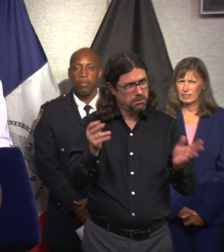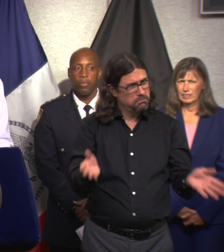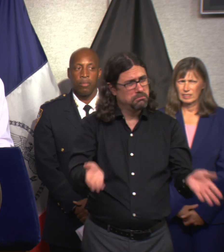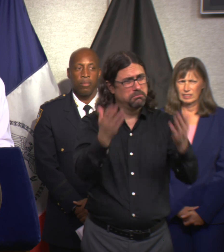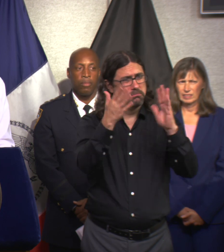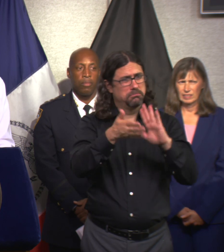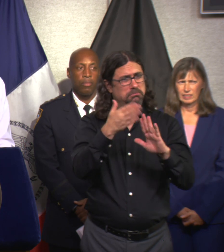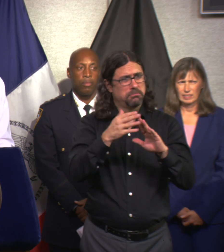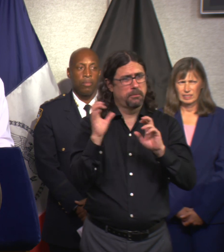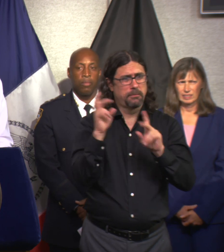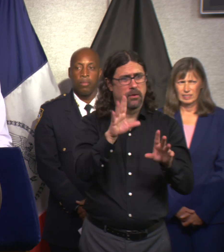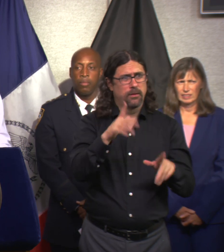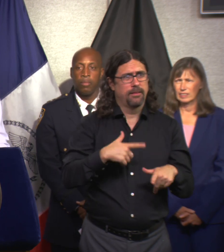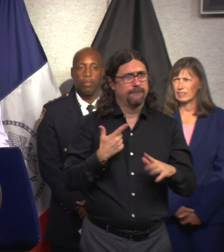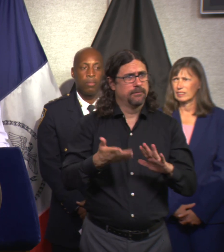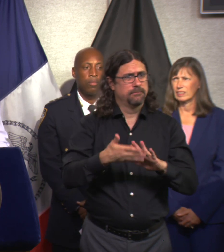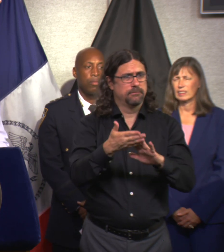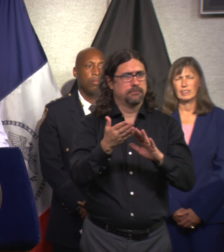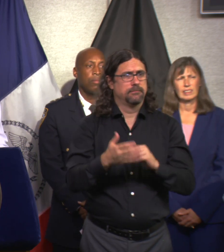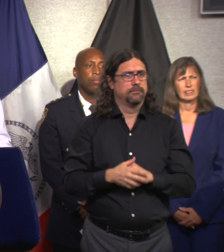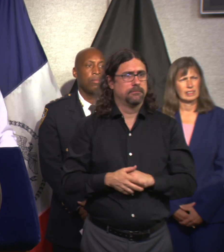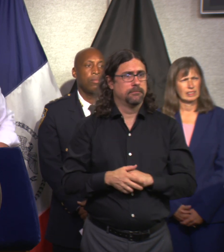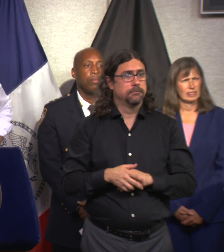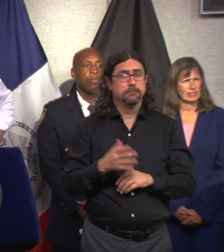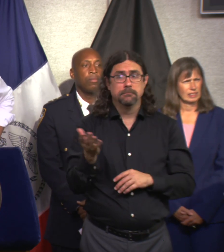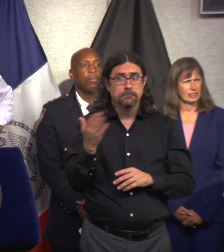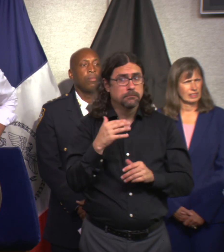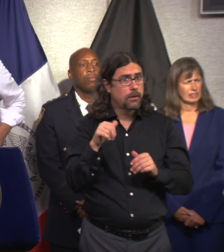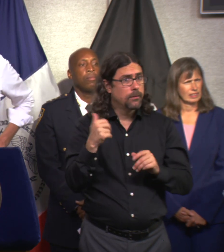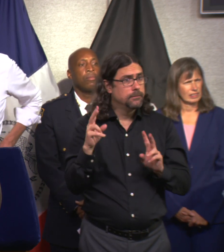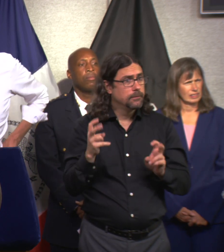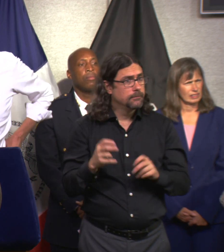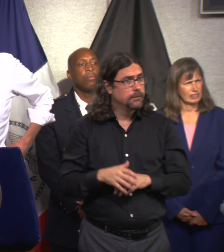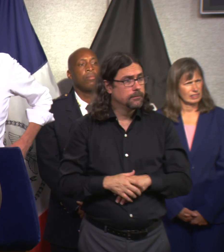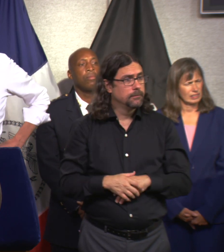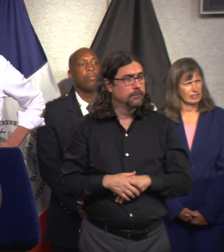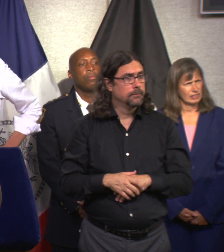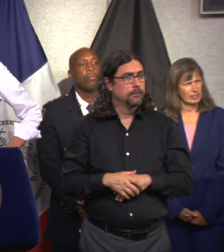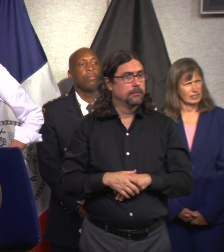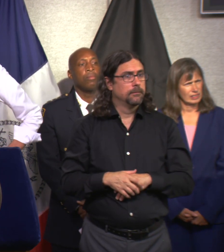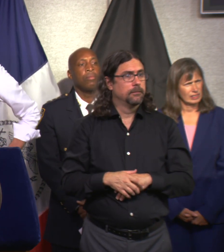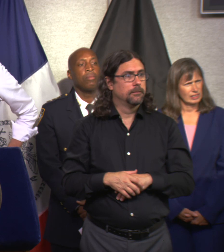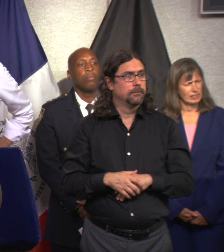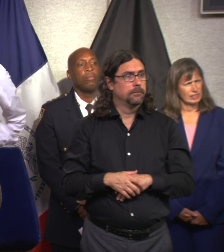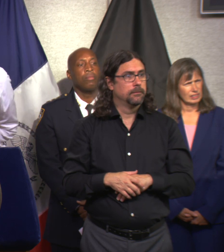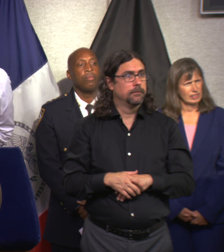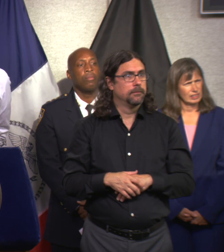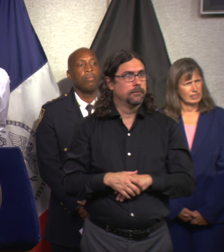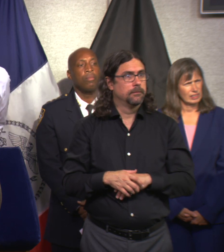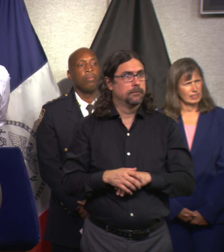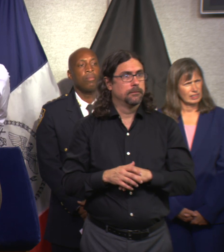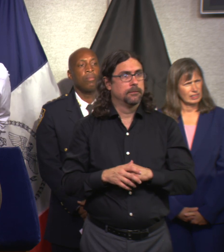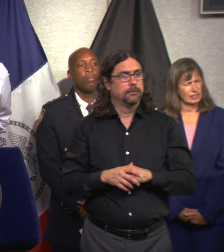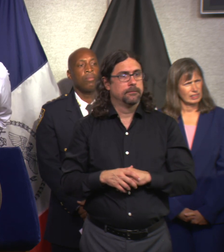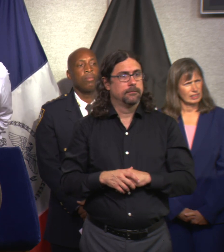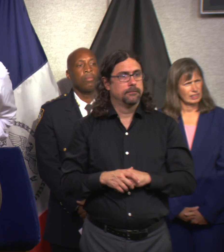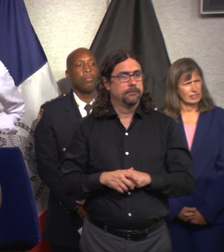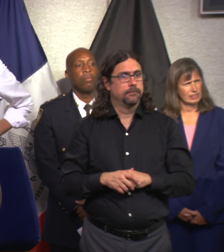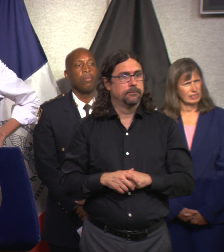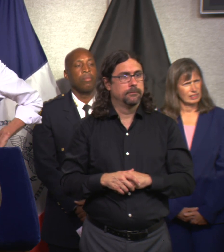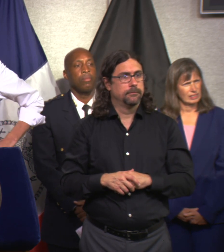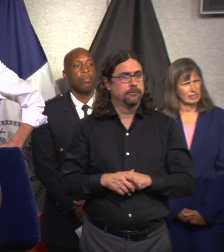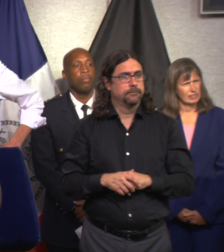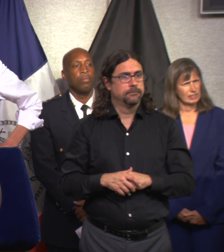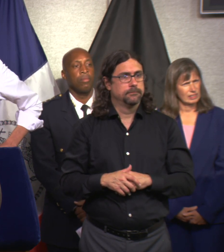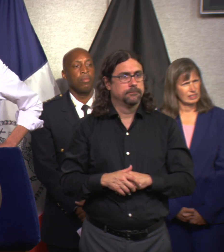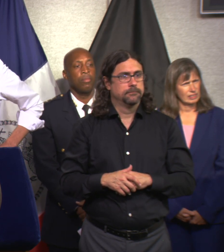topics. Other topics. Yes. Mayor, you've been very careful the last 5 years talking about the due process